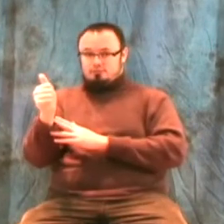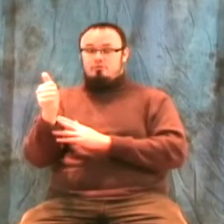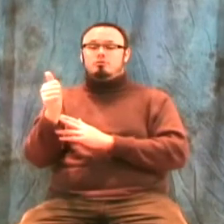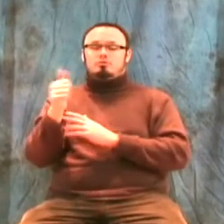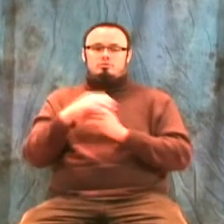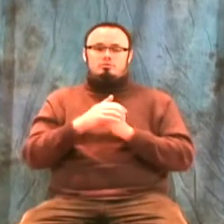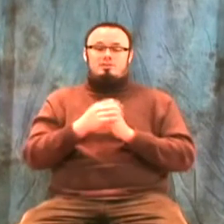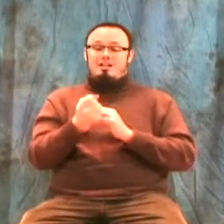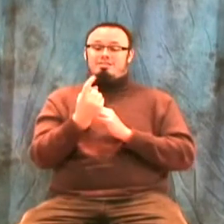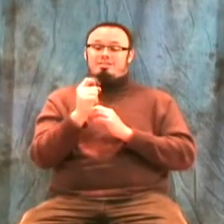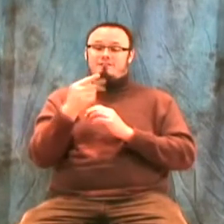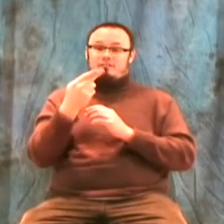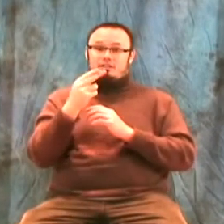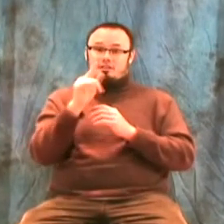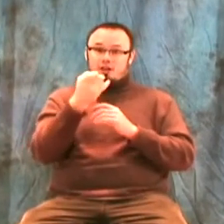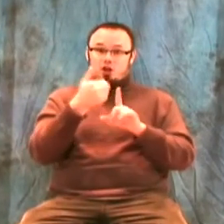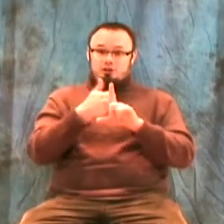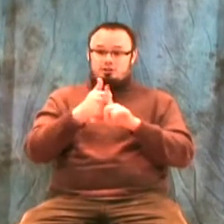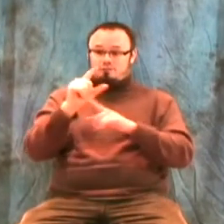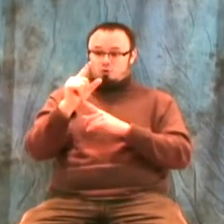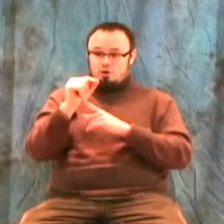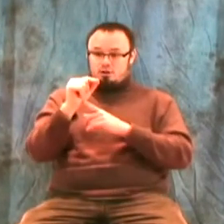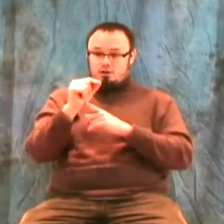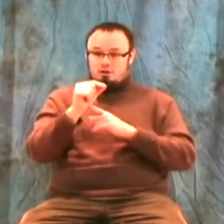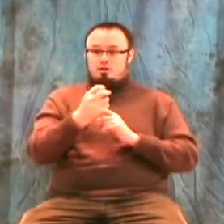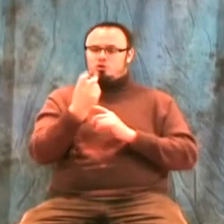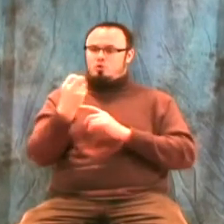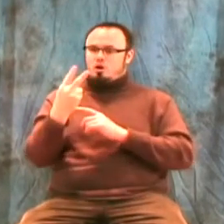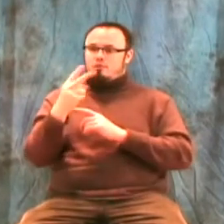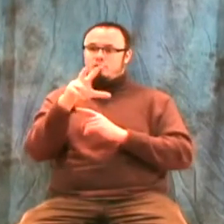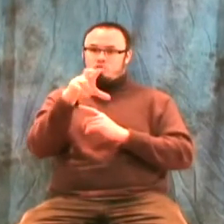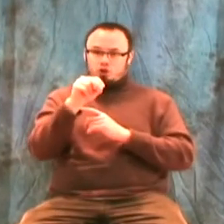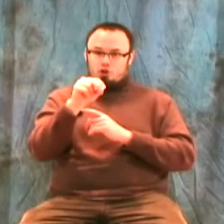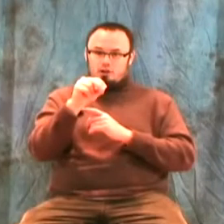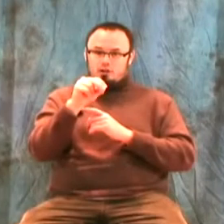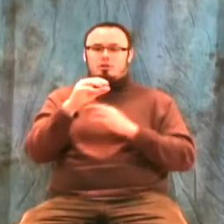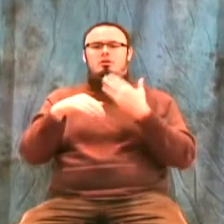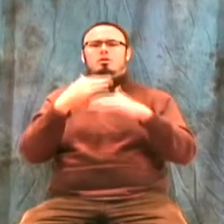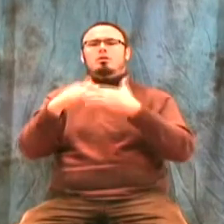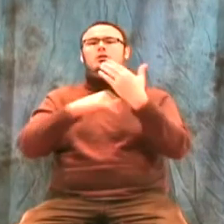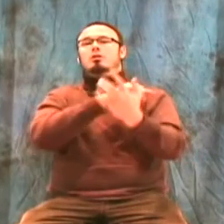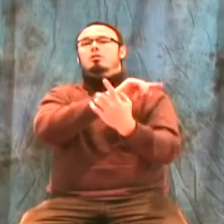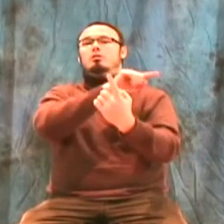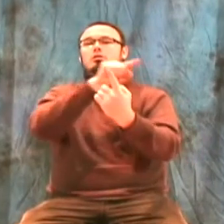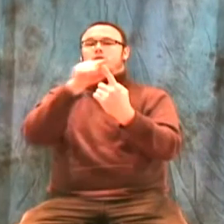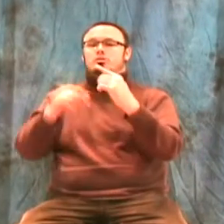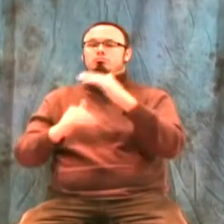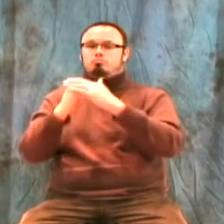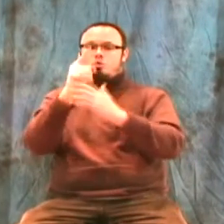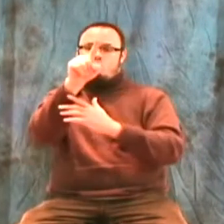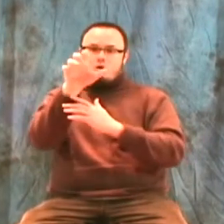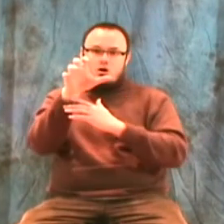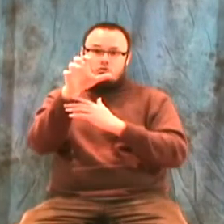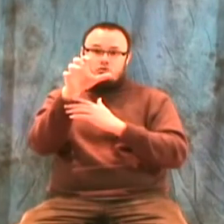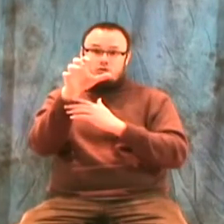The 11th letter is 20, the 12th 30, and so on up to 100, and the last 3 letters are